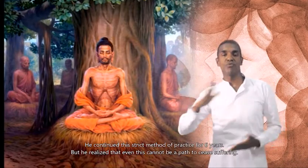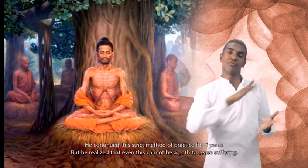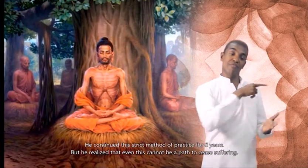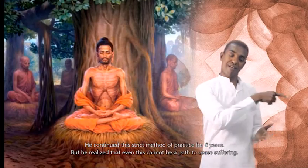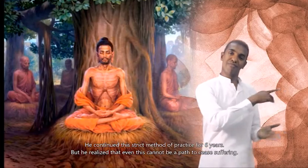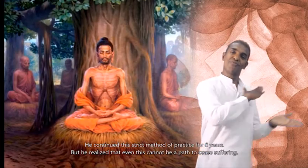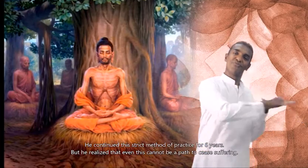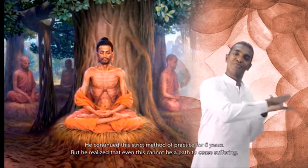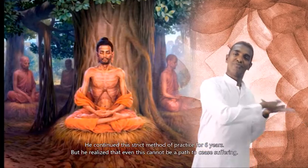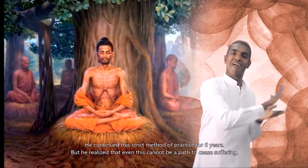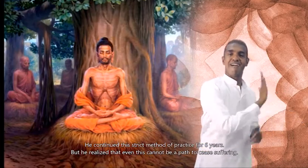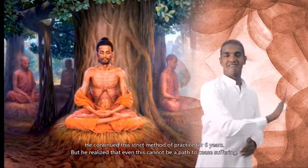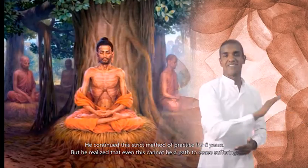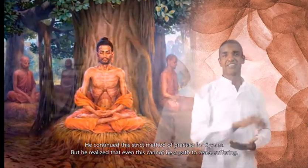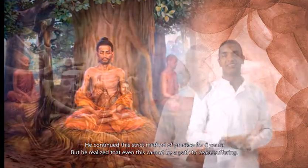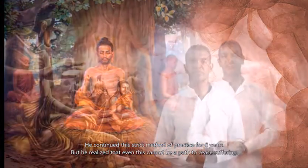path to cease suffering.